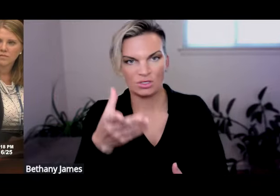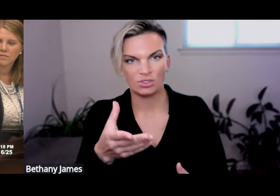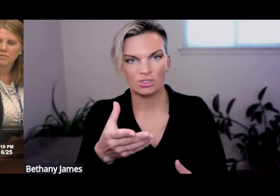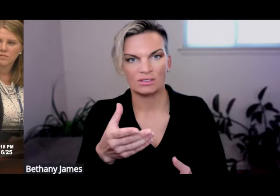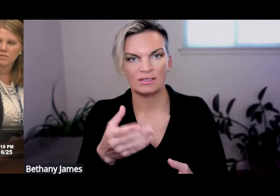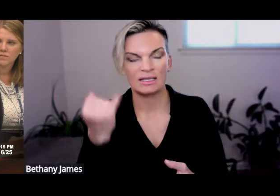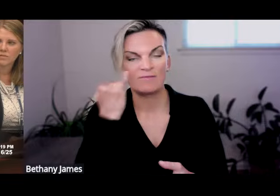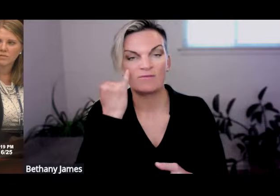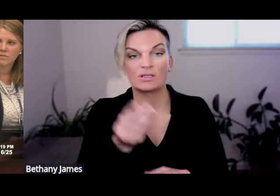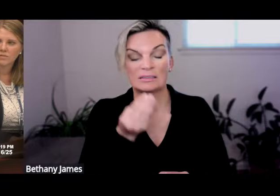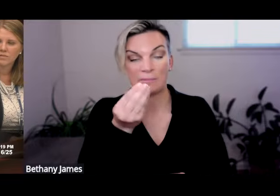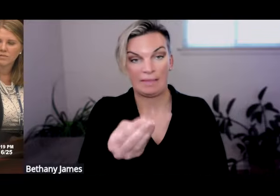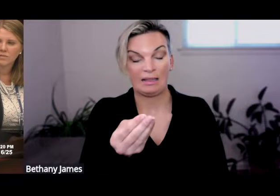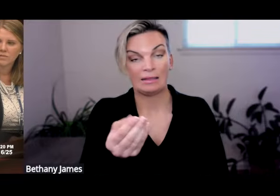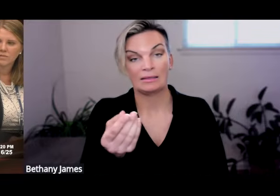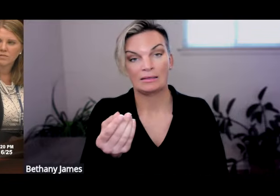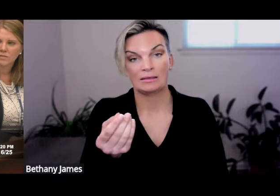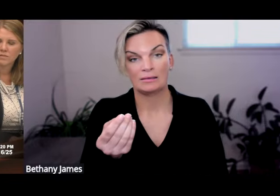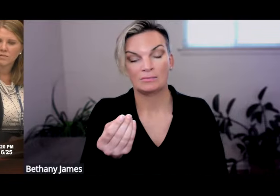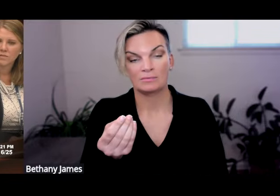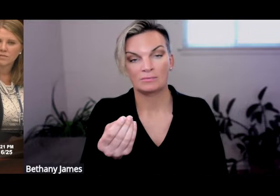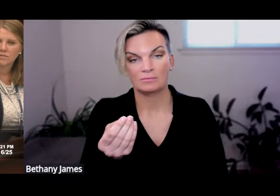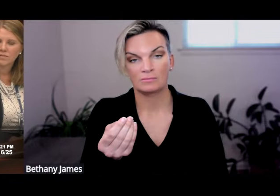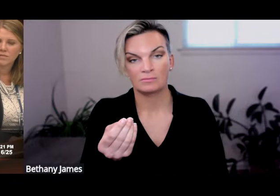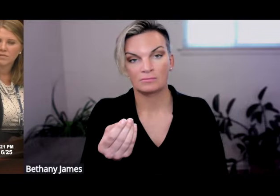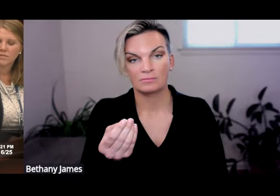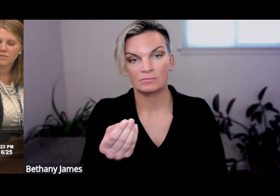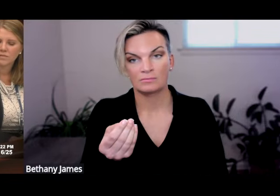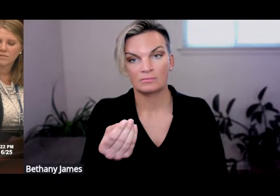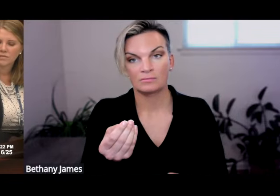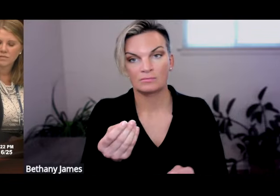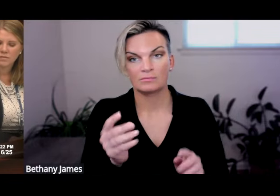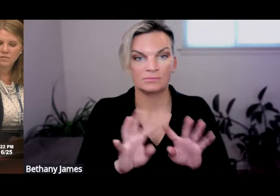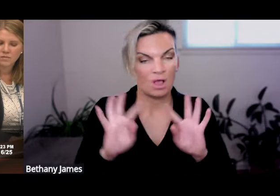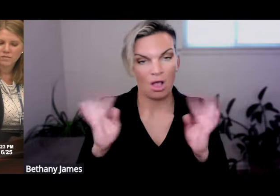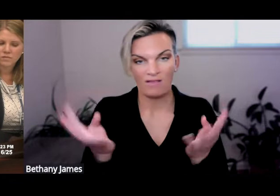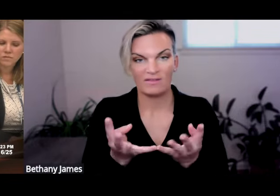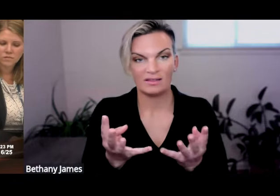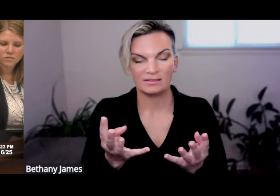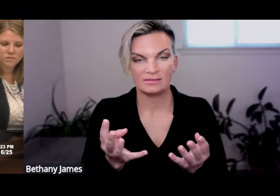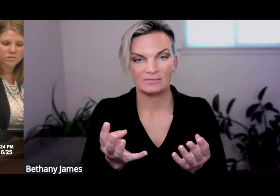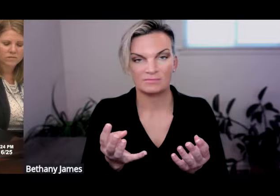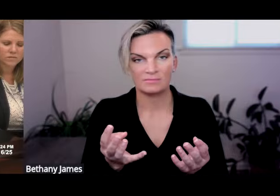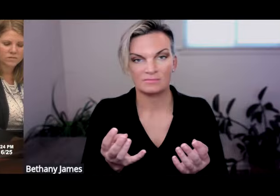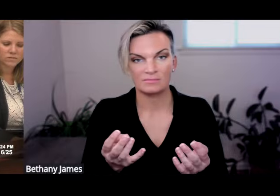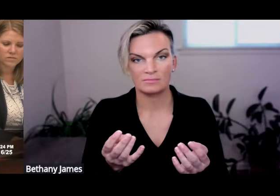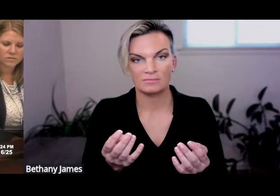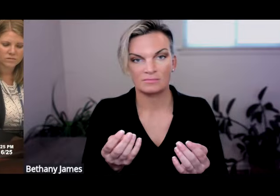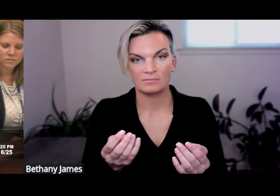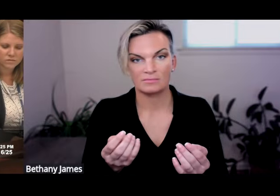submitting something to us collectively, whether it's the Bureau or the Board of State Canvassers,